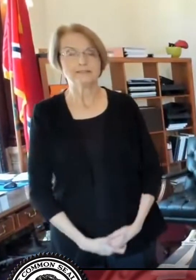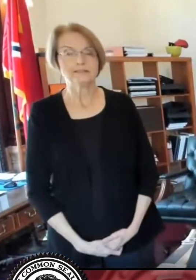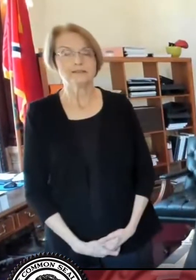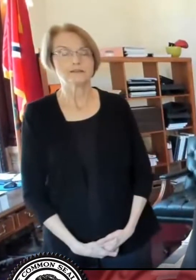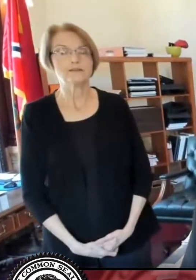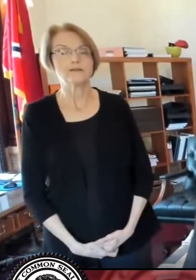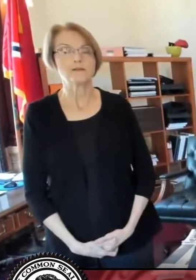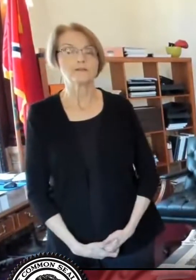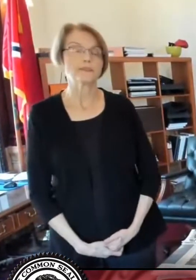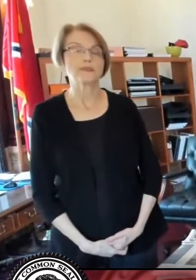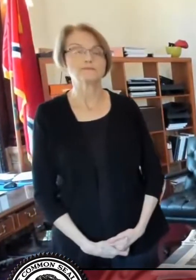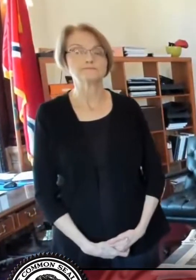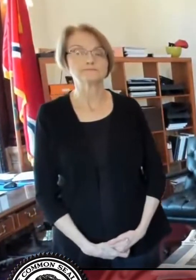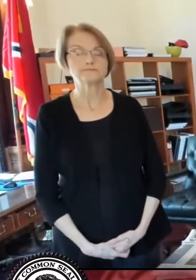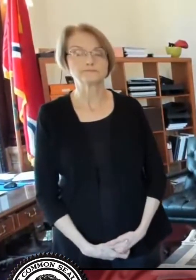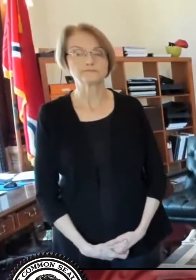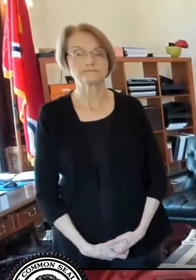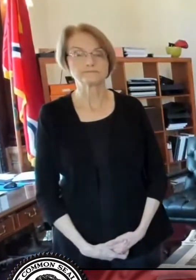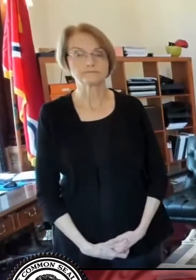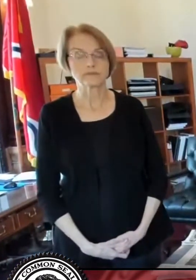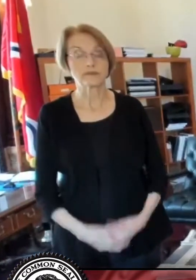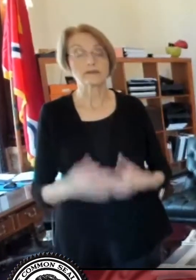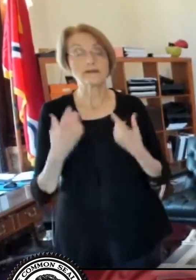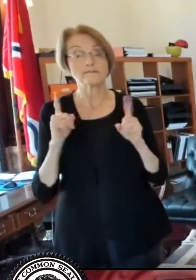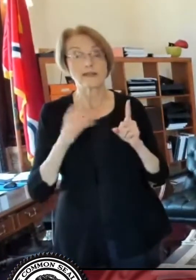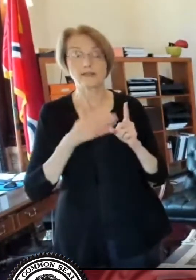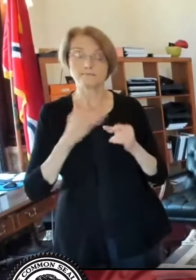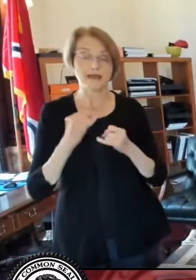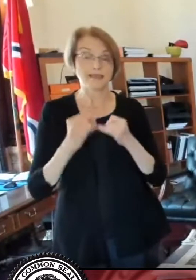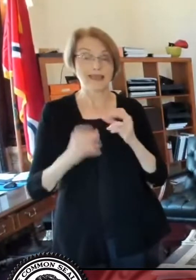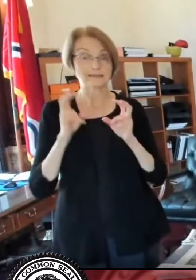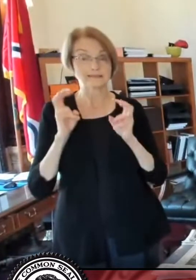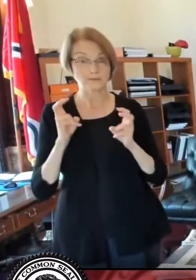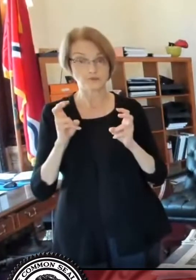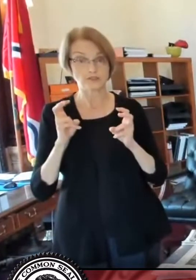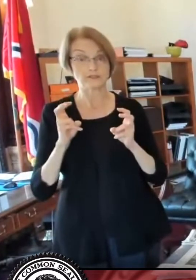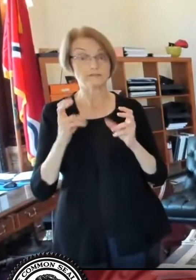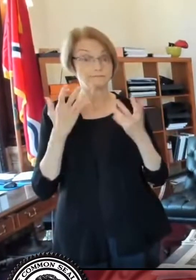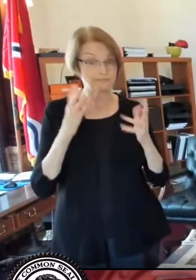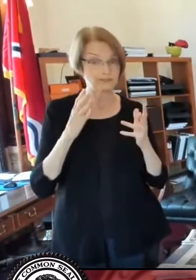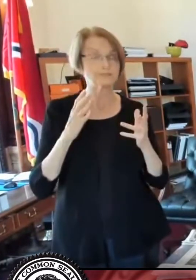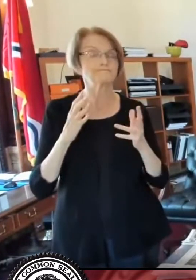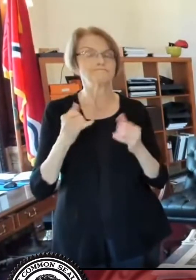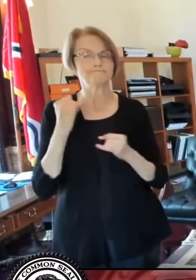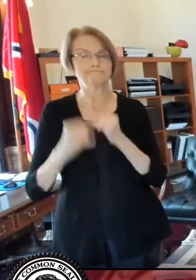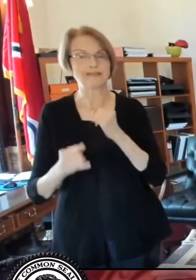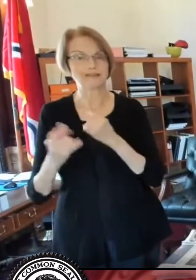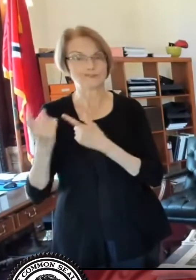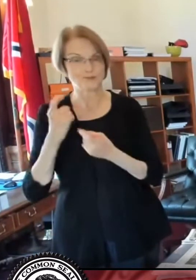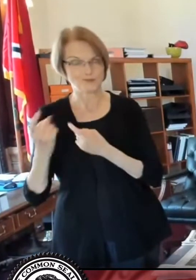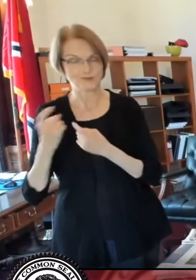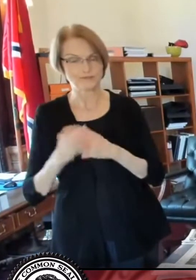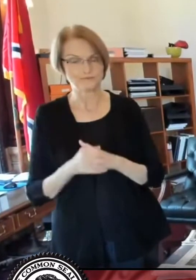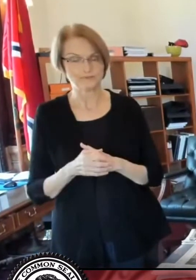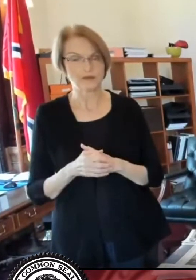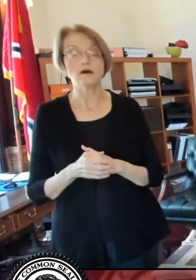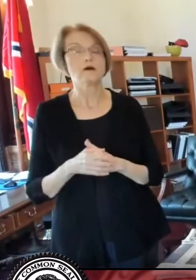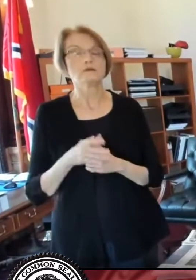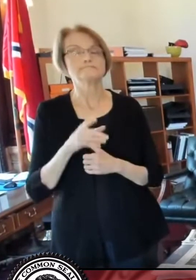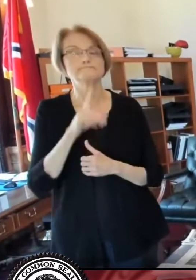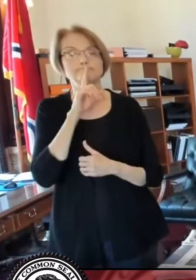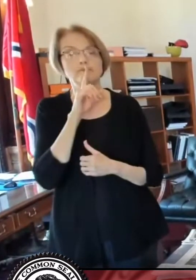And then finally, my last subject before we take your questions, two things